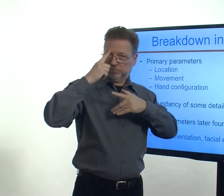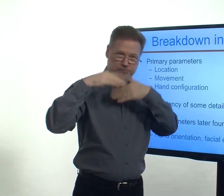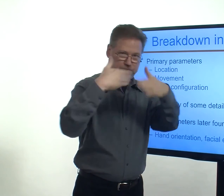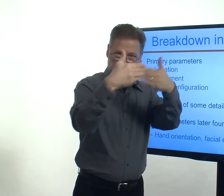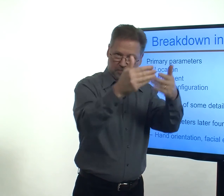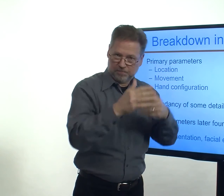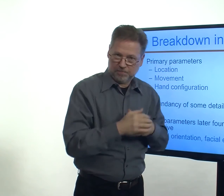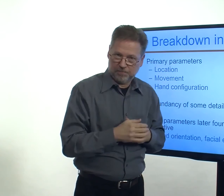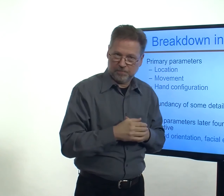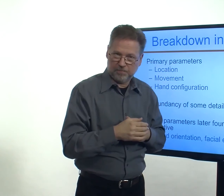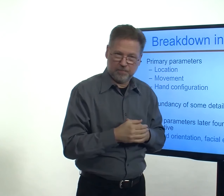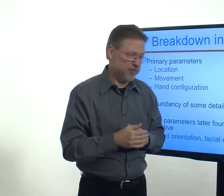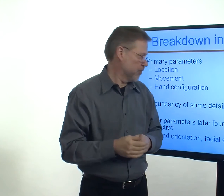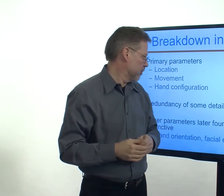automatically.